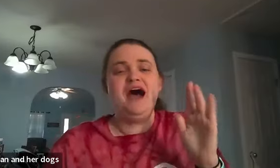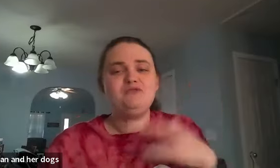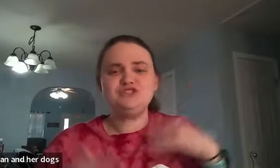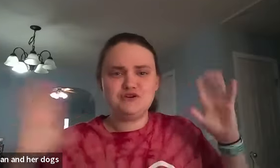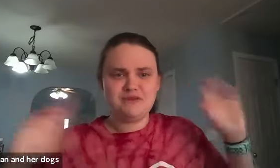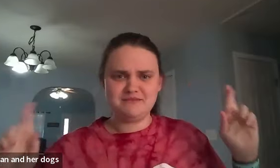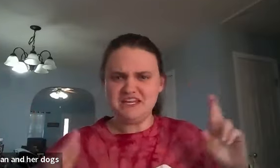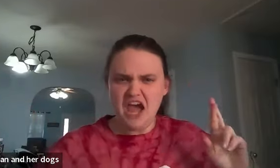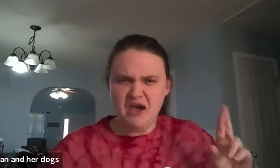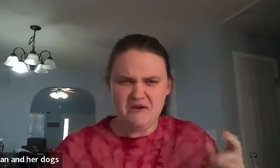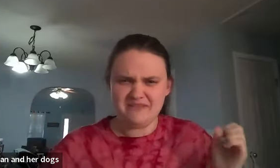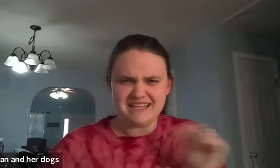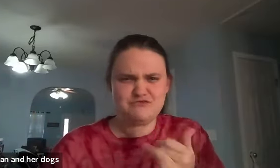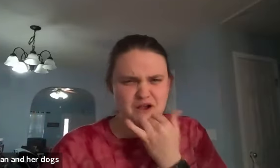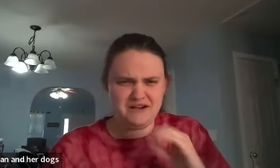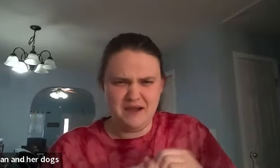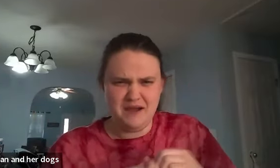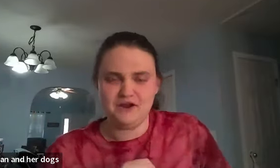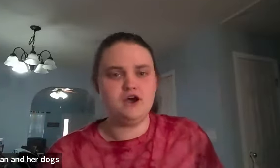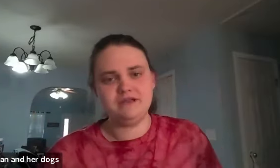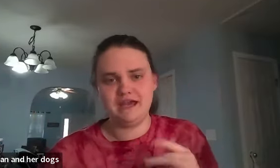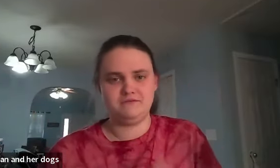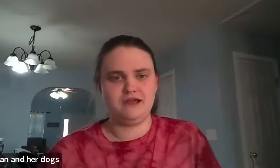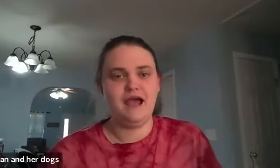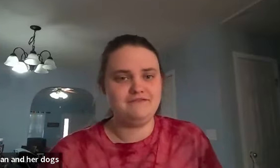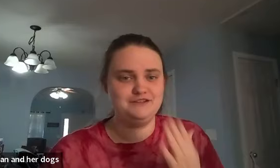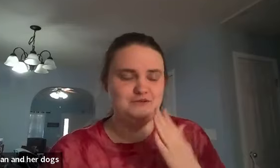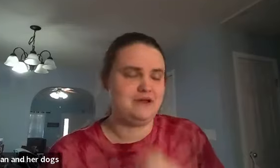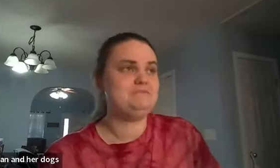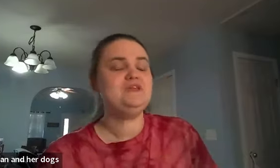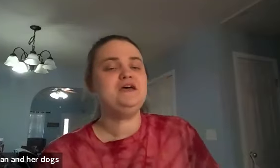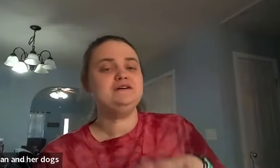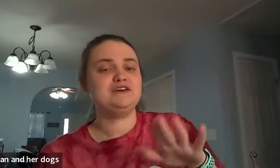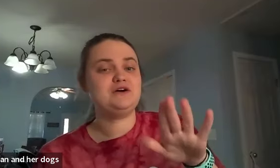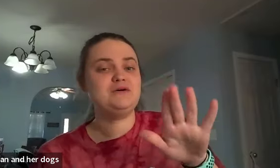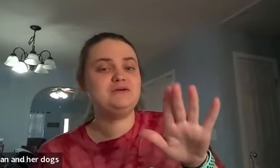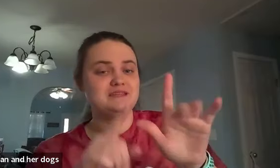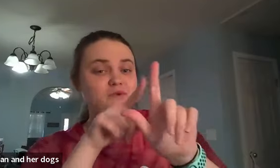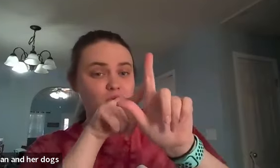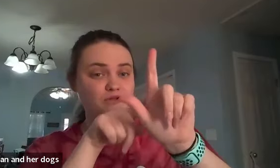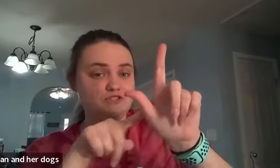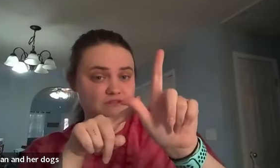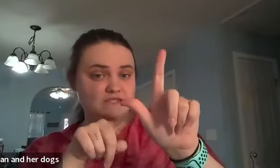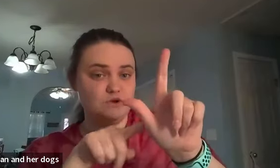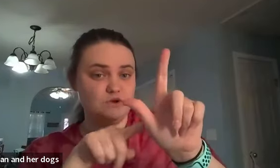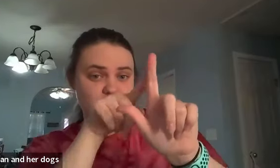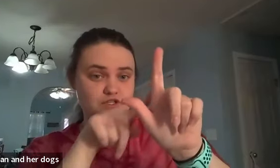I was so ready to be like, no, it's the wrong number. No, he had it right. I felt so bad. So some people will do this motion for the